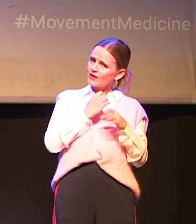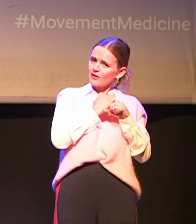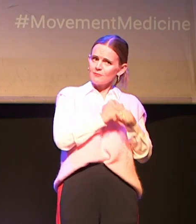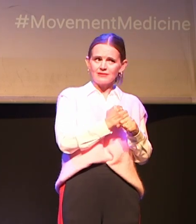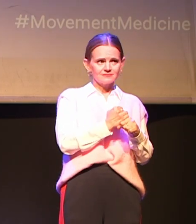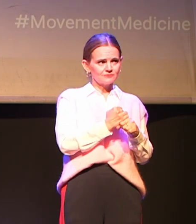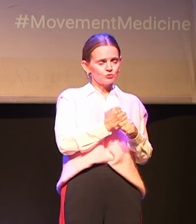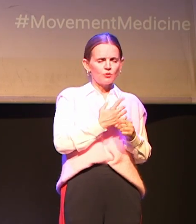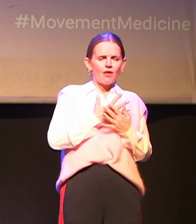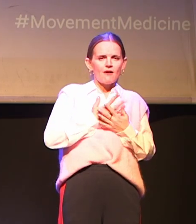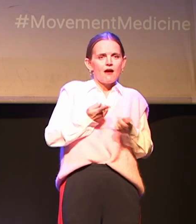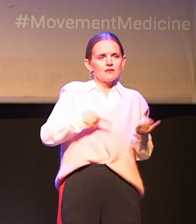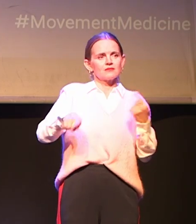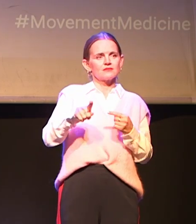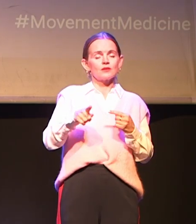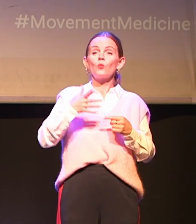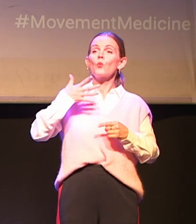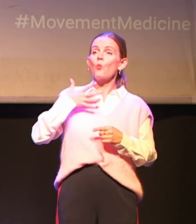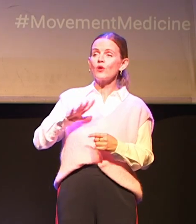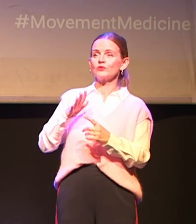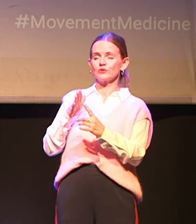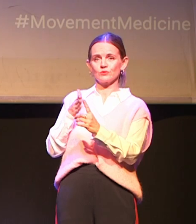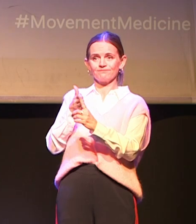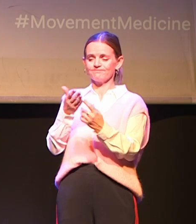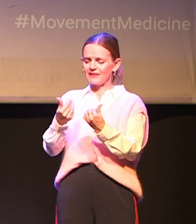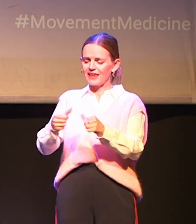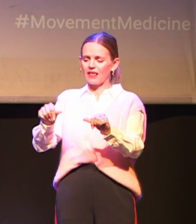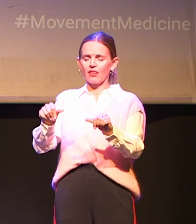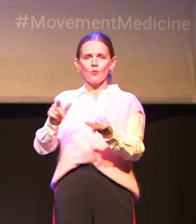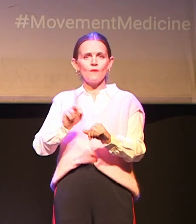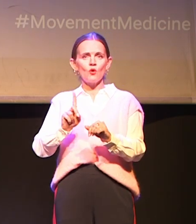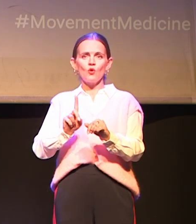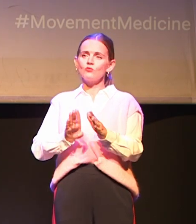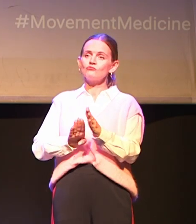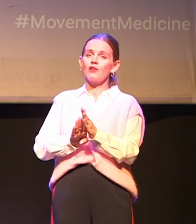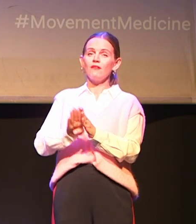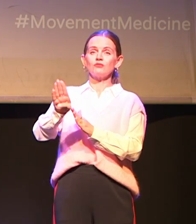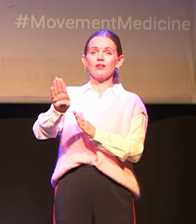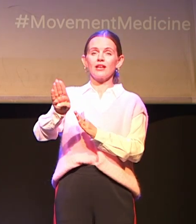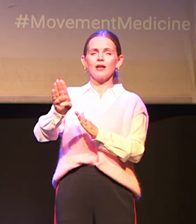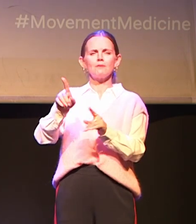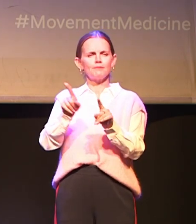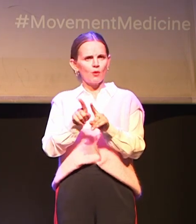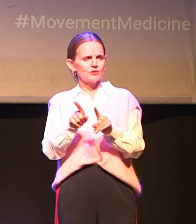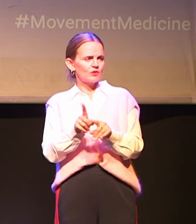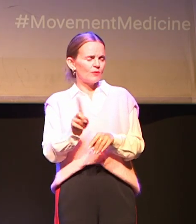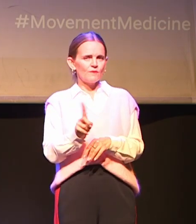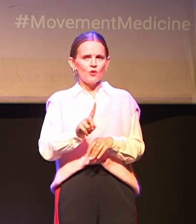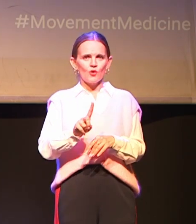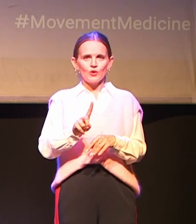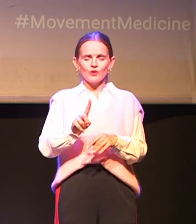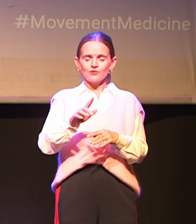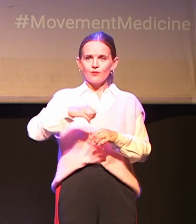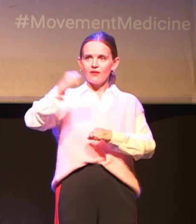thing of like, we want to be able to heal not just as recovery, but also to uncover so much